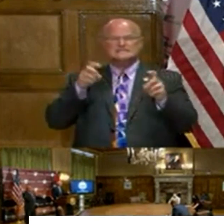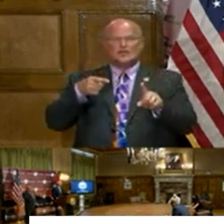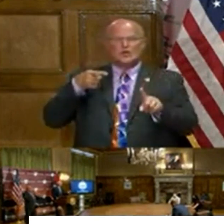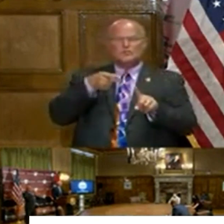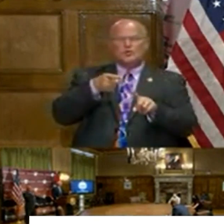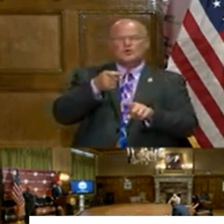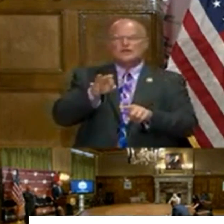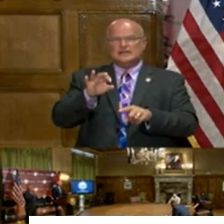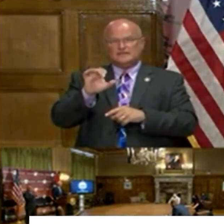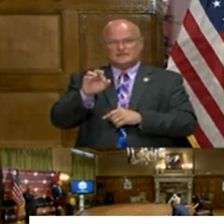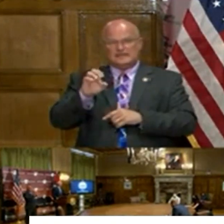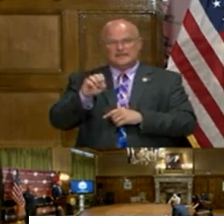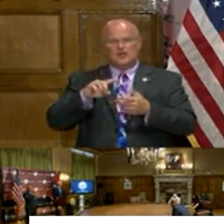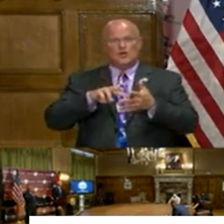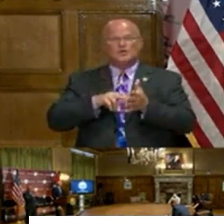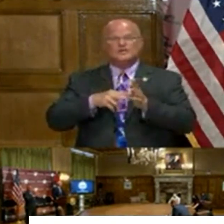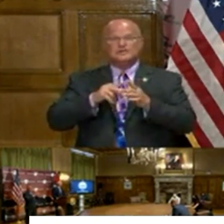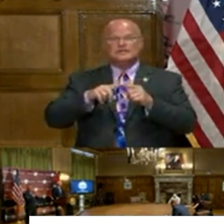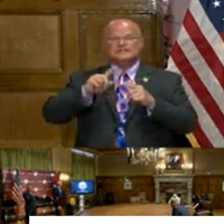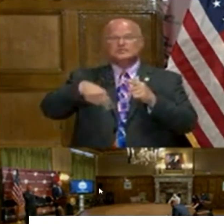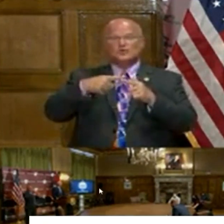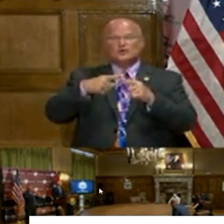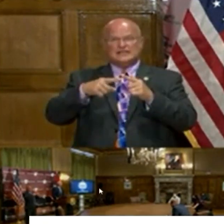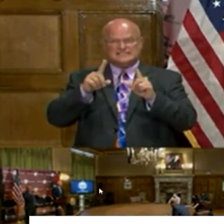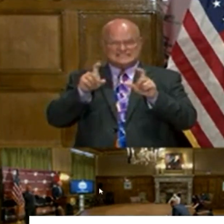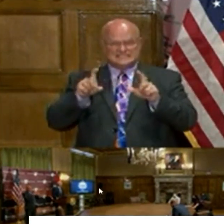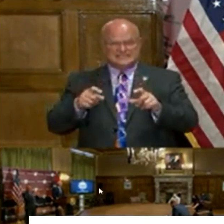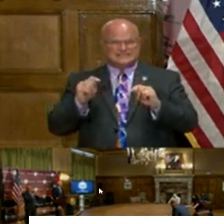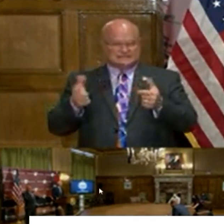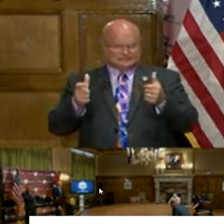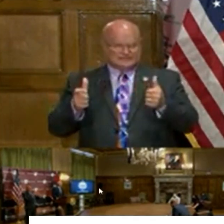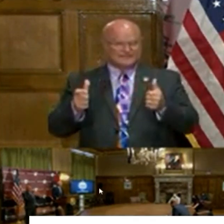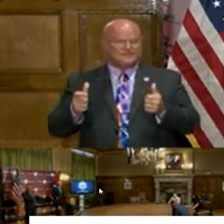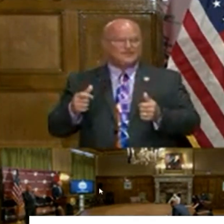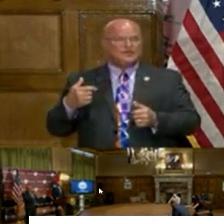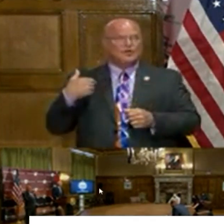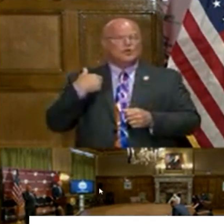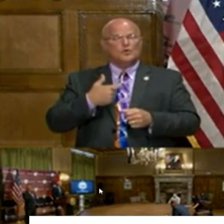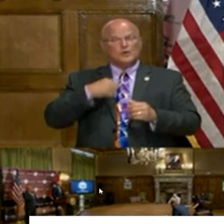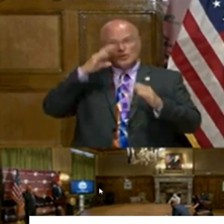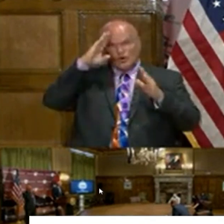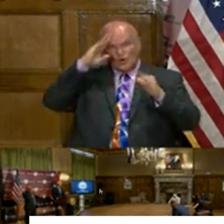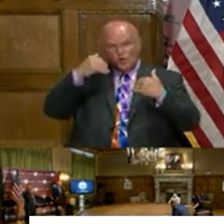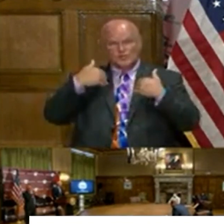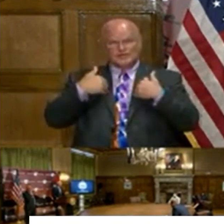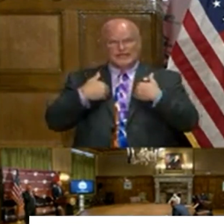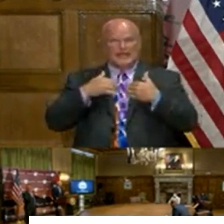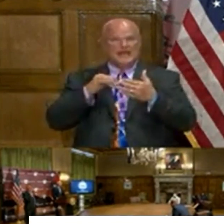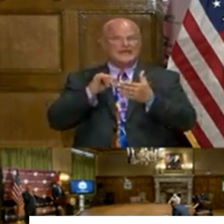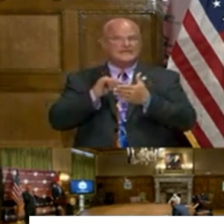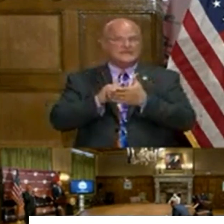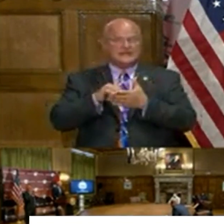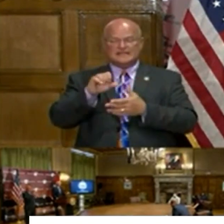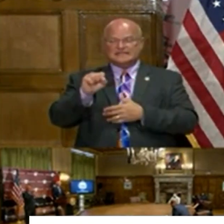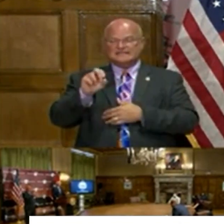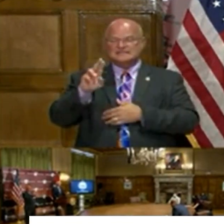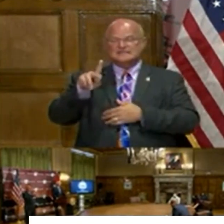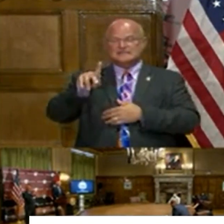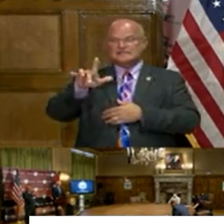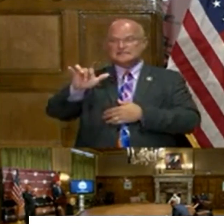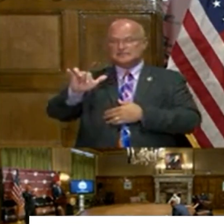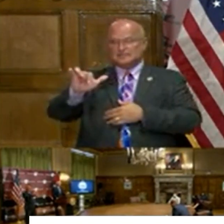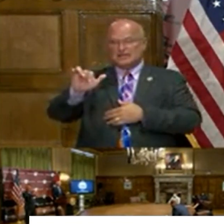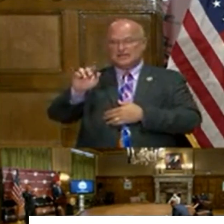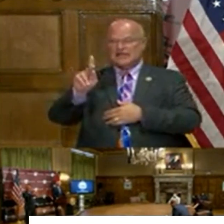so it's a quick turnaround test, and that's the advantage of it. We were hoping to have the supply kits for